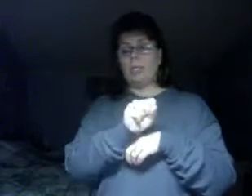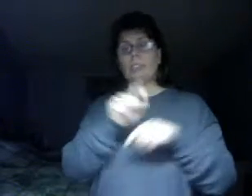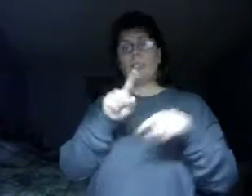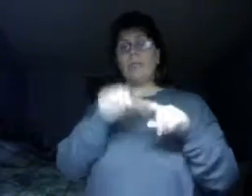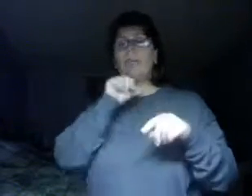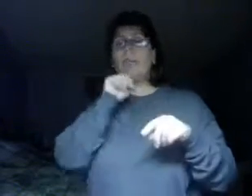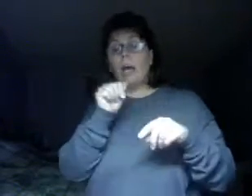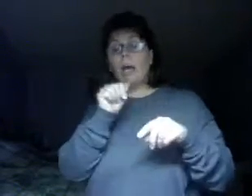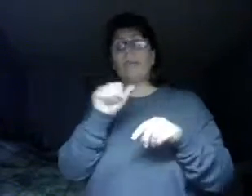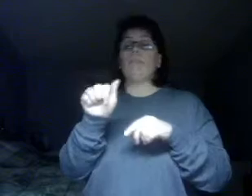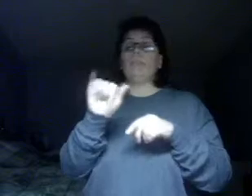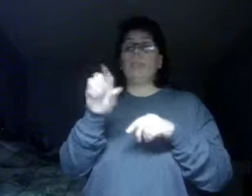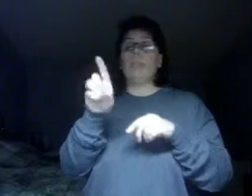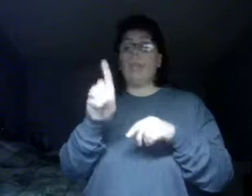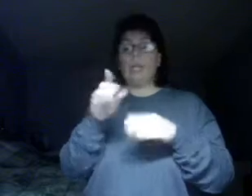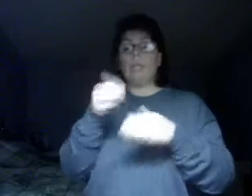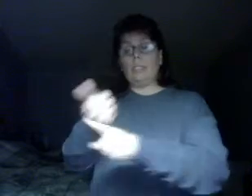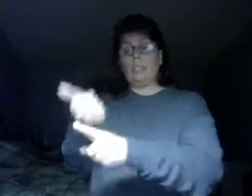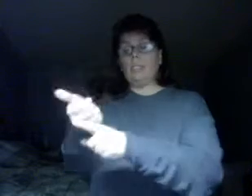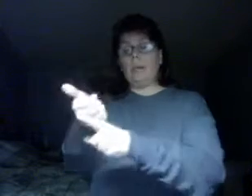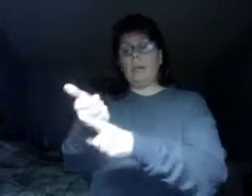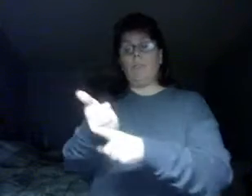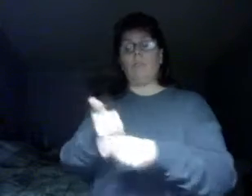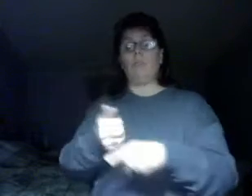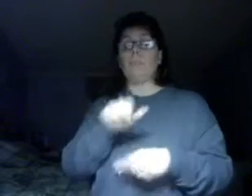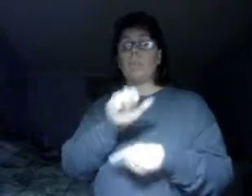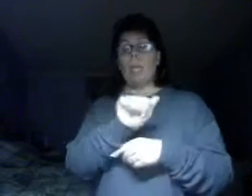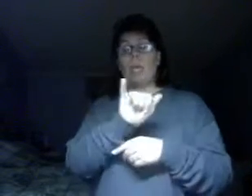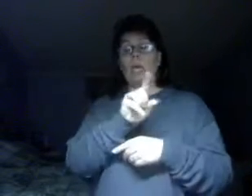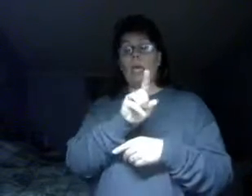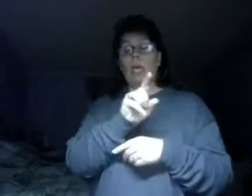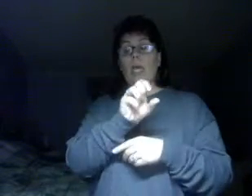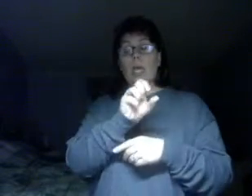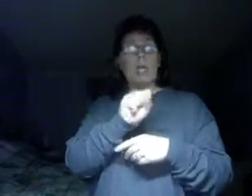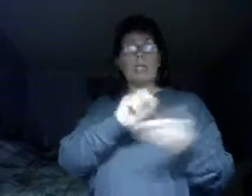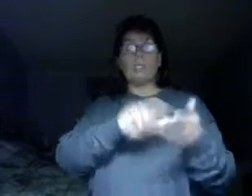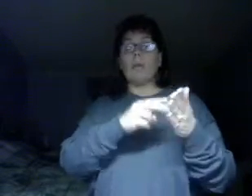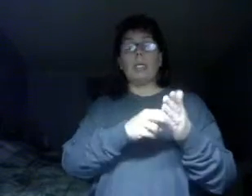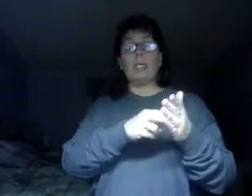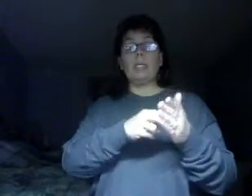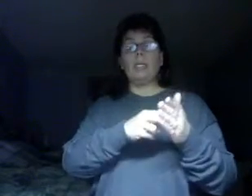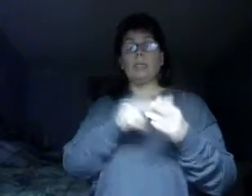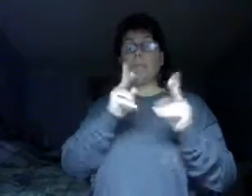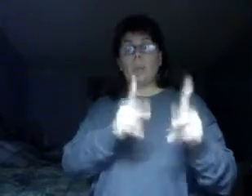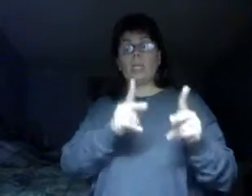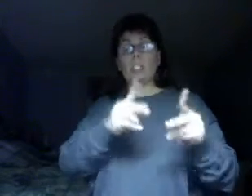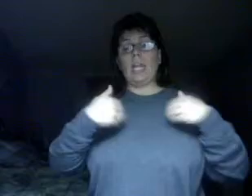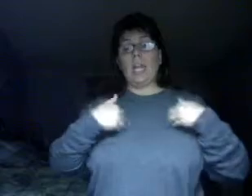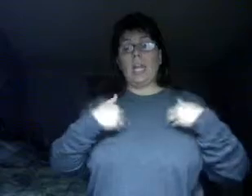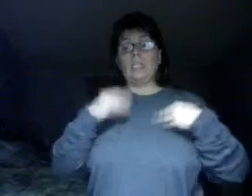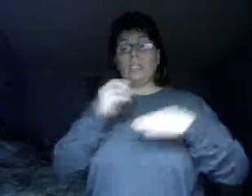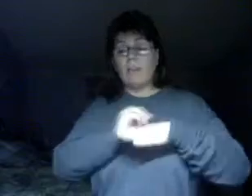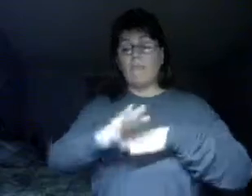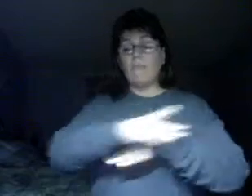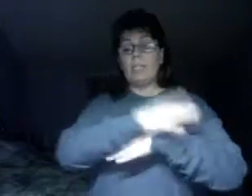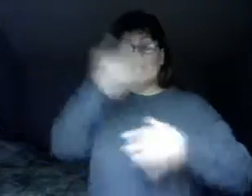person has a virus in their body and it has destroyed their immune system. This is a very important distinction because